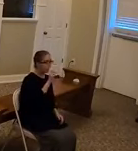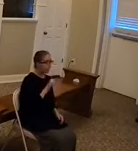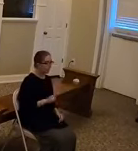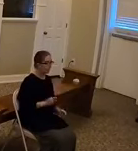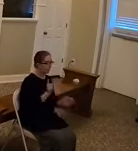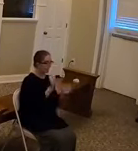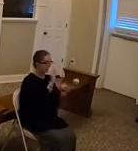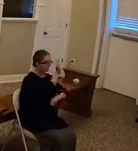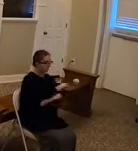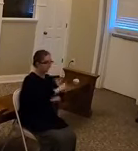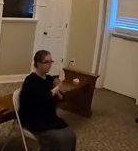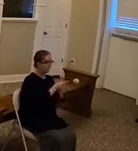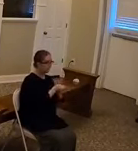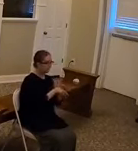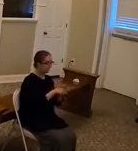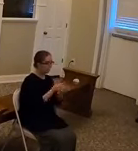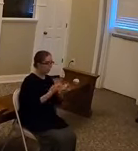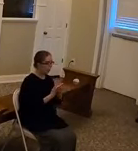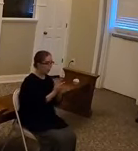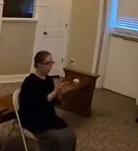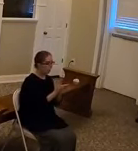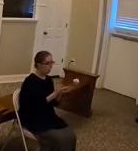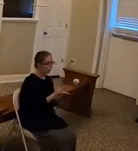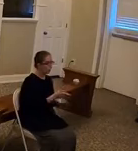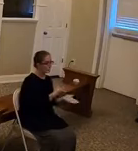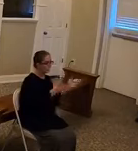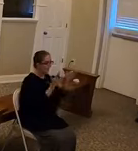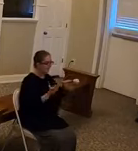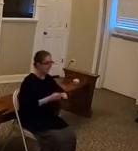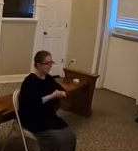and hour, amen, was almost a death sentence.